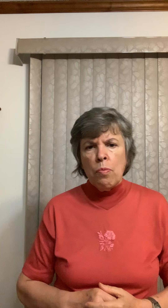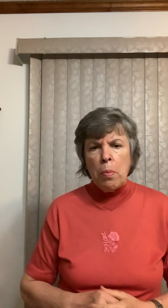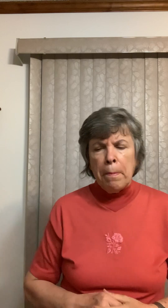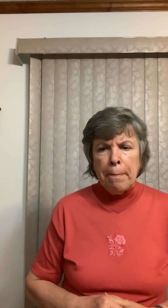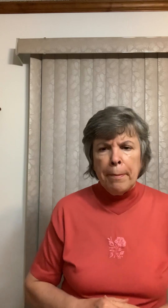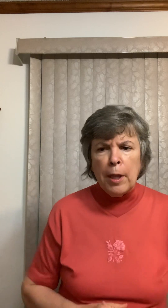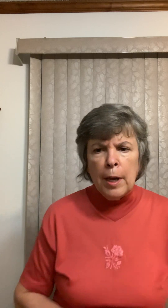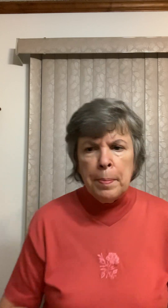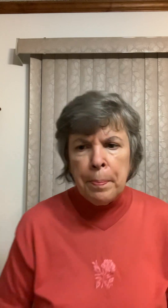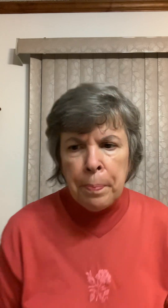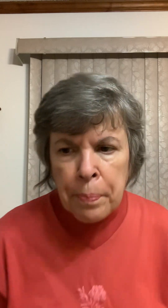Okay.